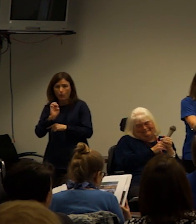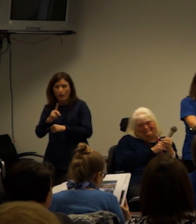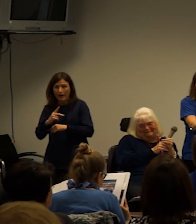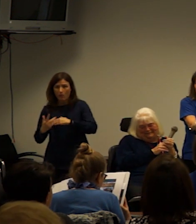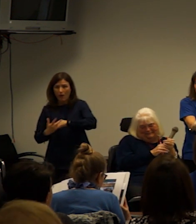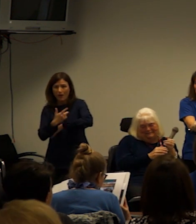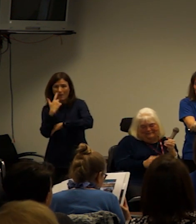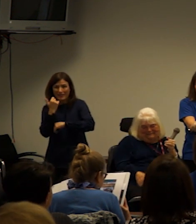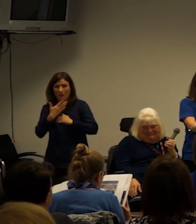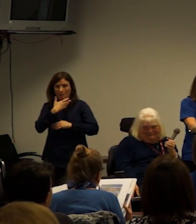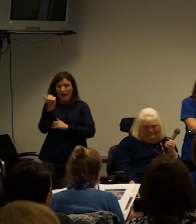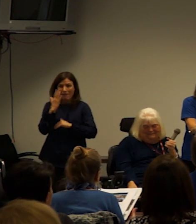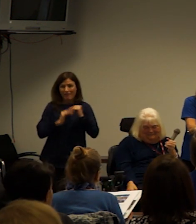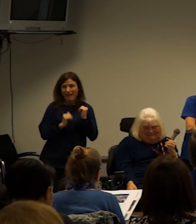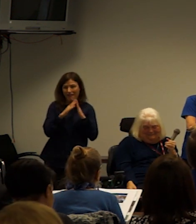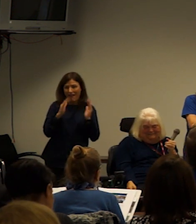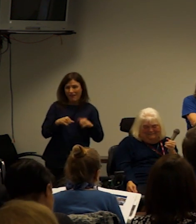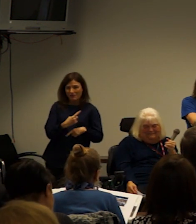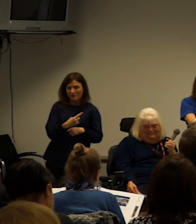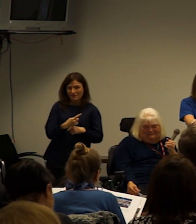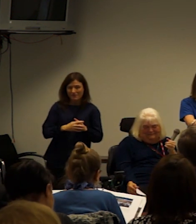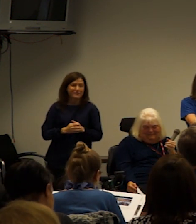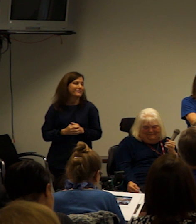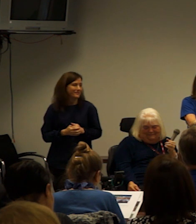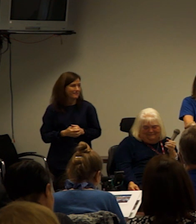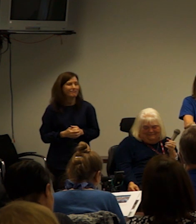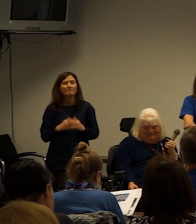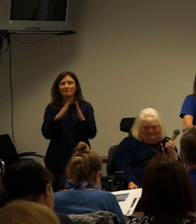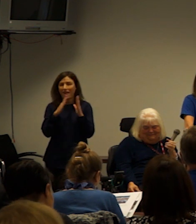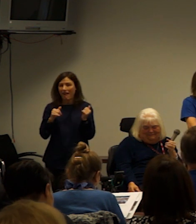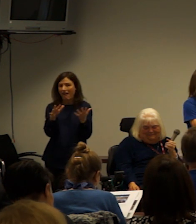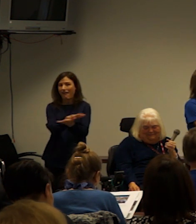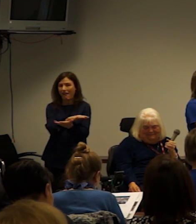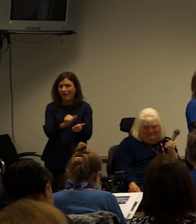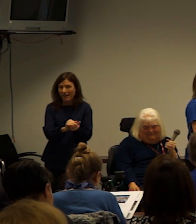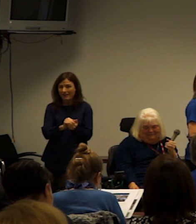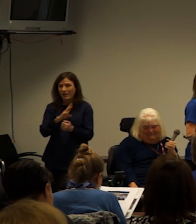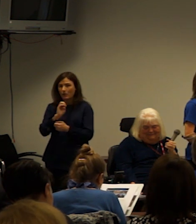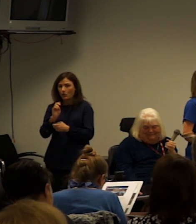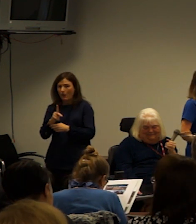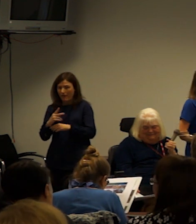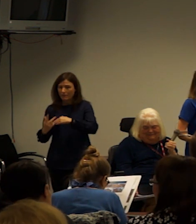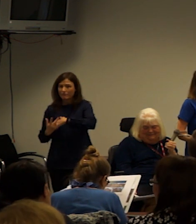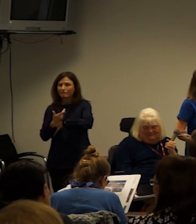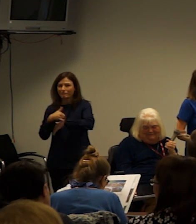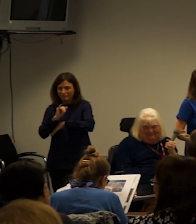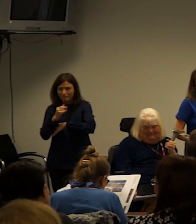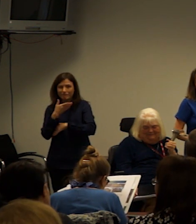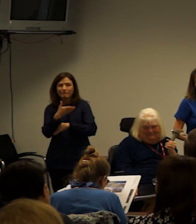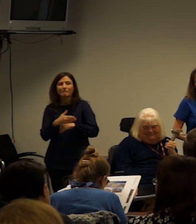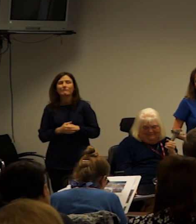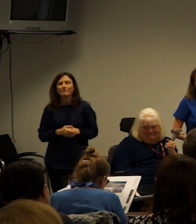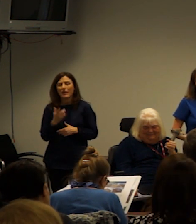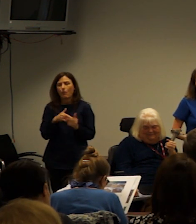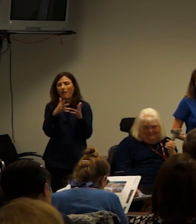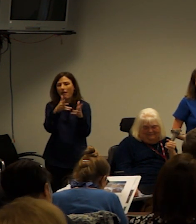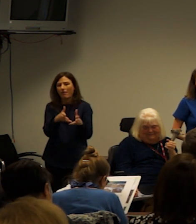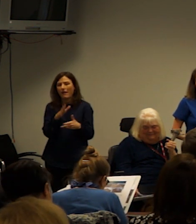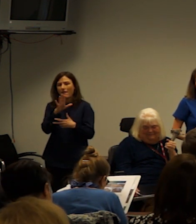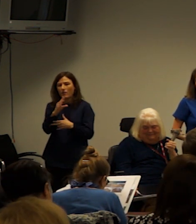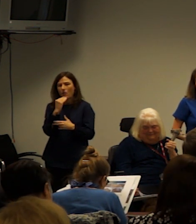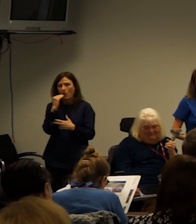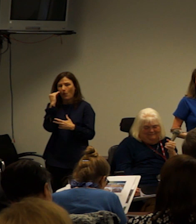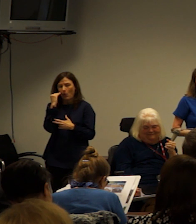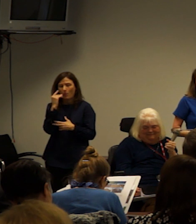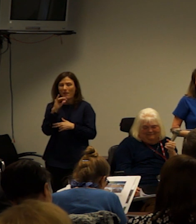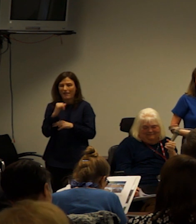Because it's better than the house. The house was gone. The ramp is still standing. Okay. That's what was left of her home was that